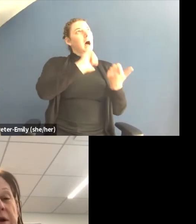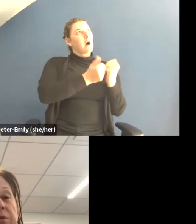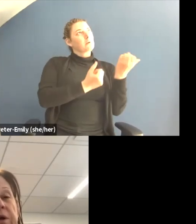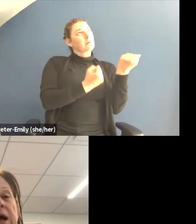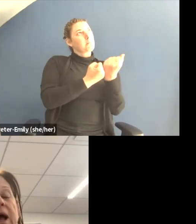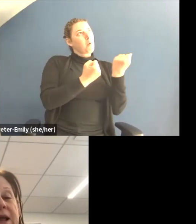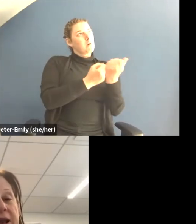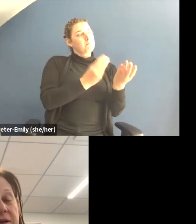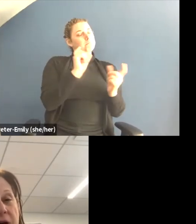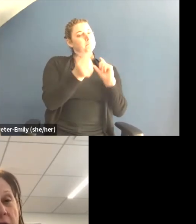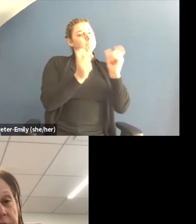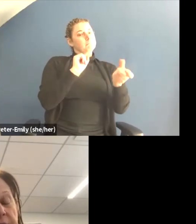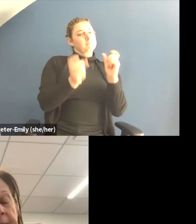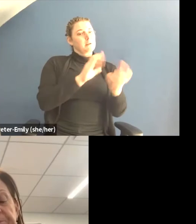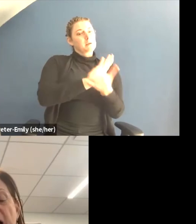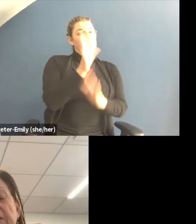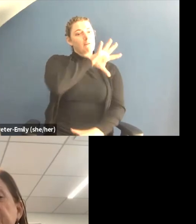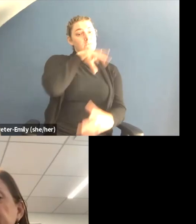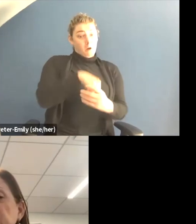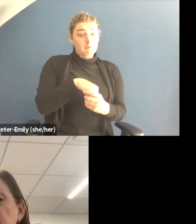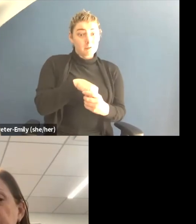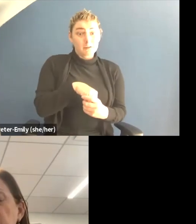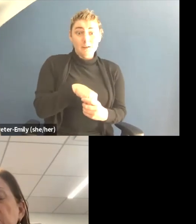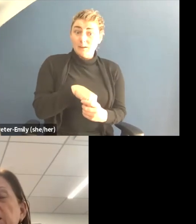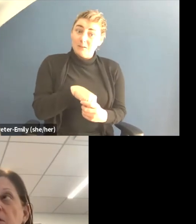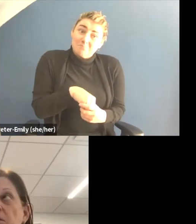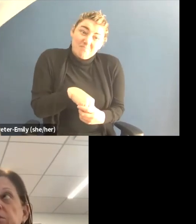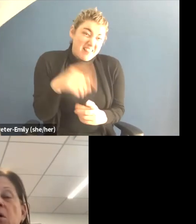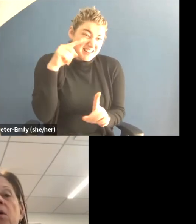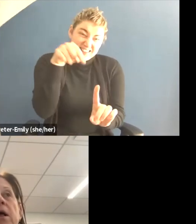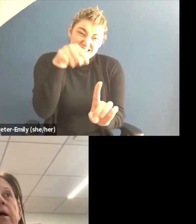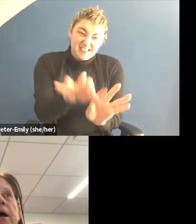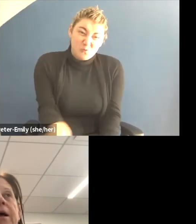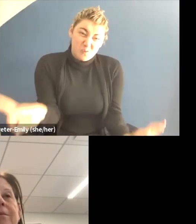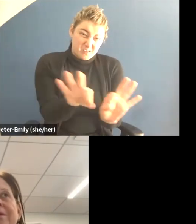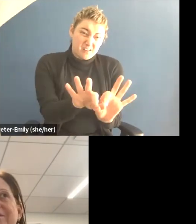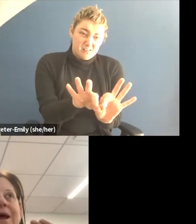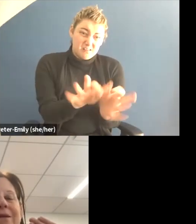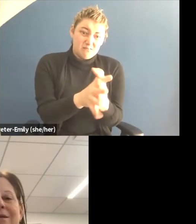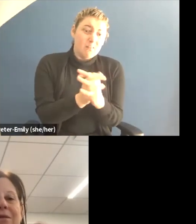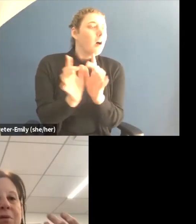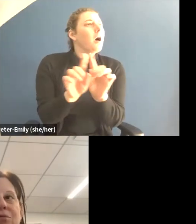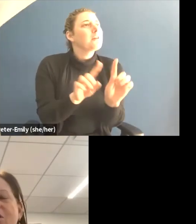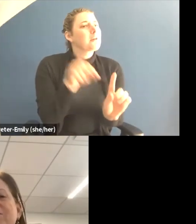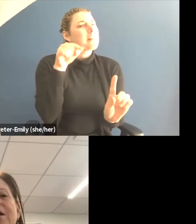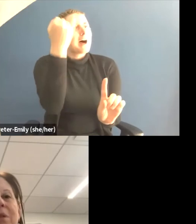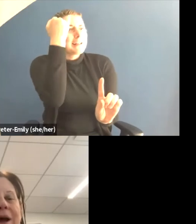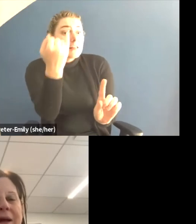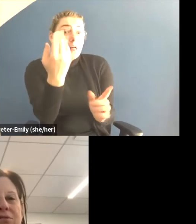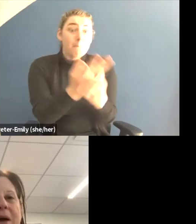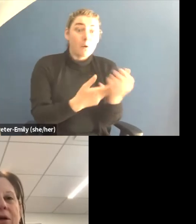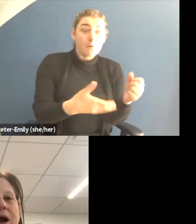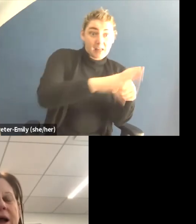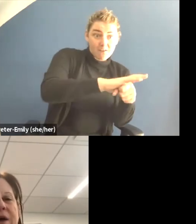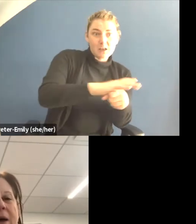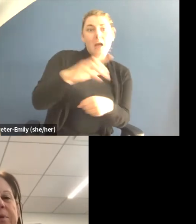our field and getting involved. Yeah. I think this is critical. And also, the idea that both COVID and Black